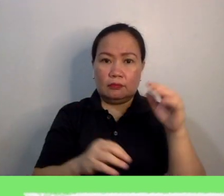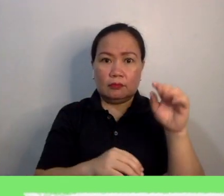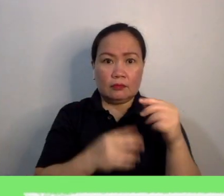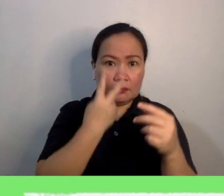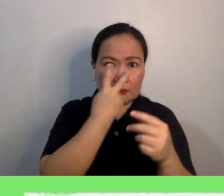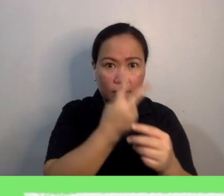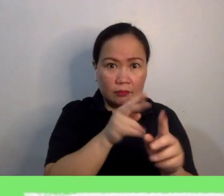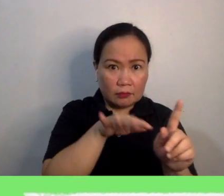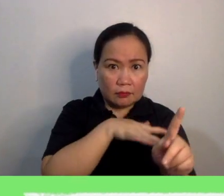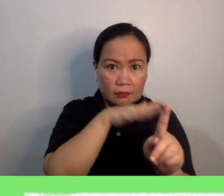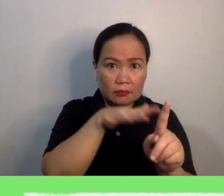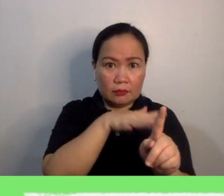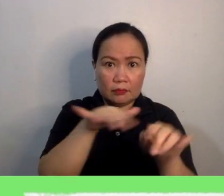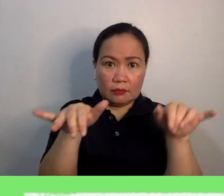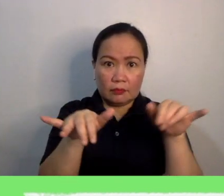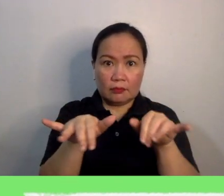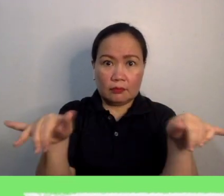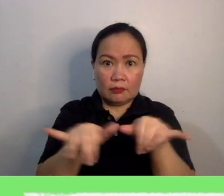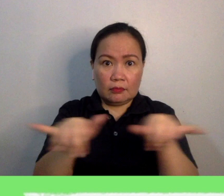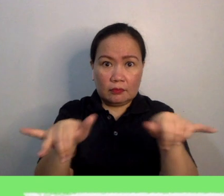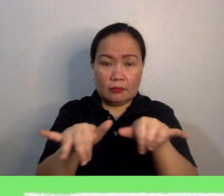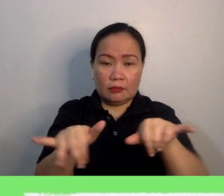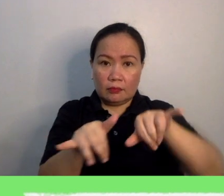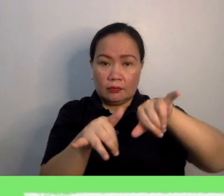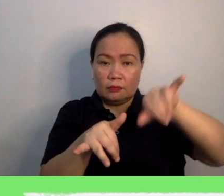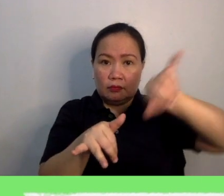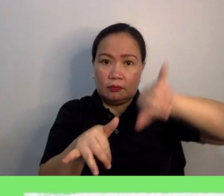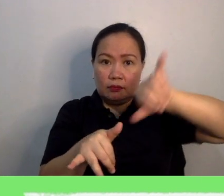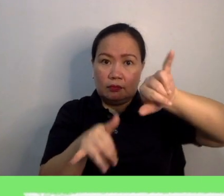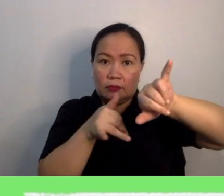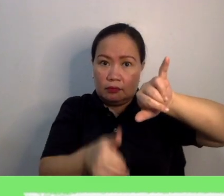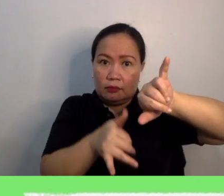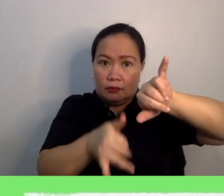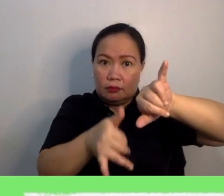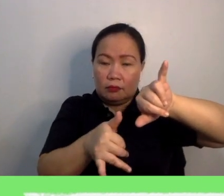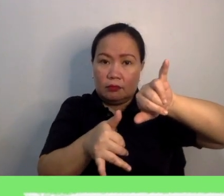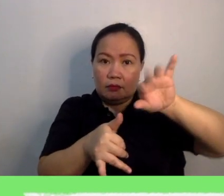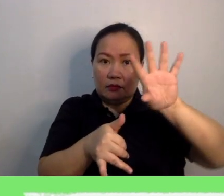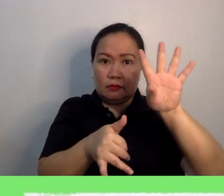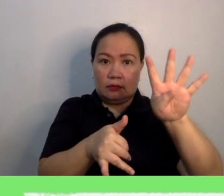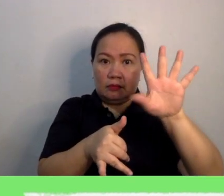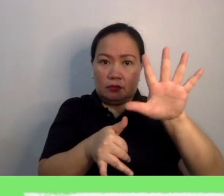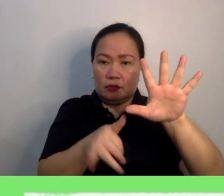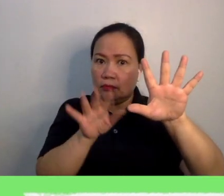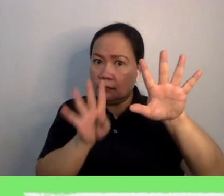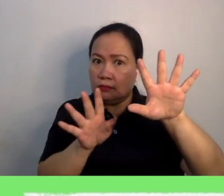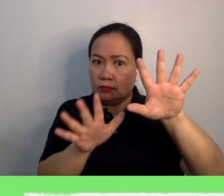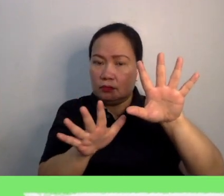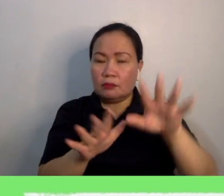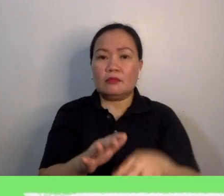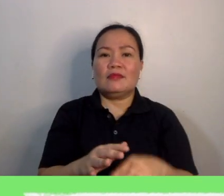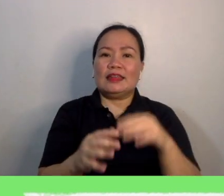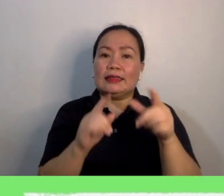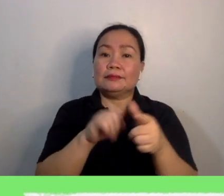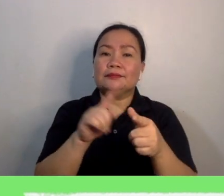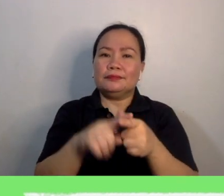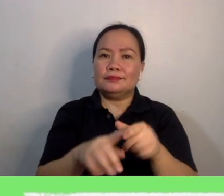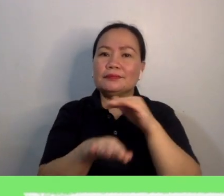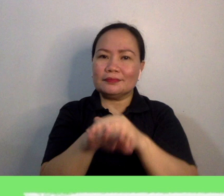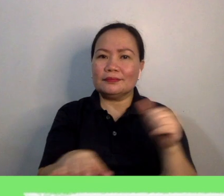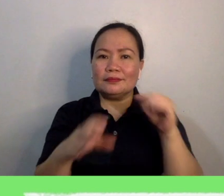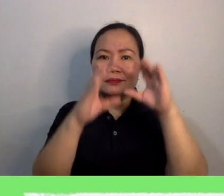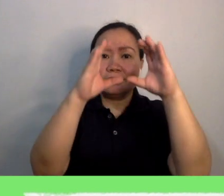pareho ng sukat, okay, pareho ng angles, ibig sabihin, they are